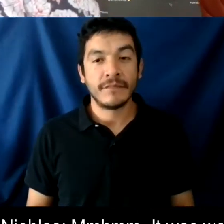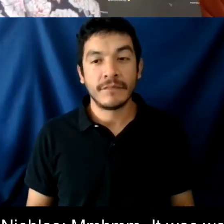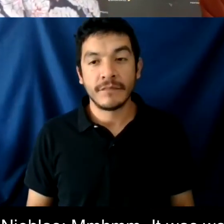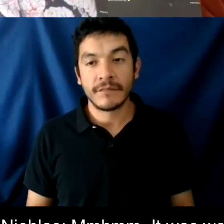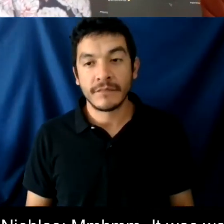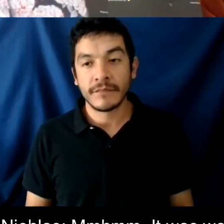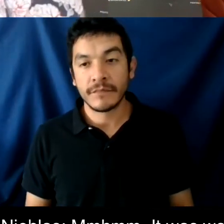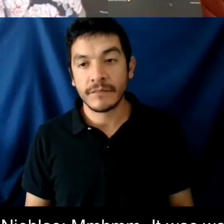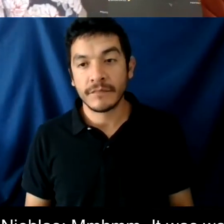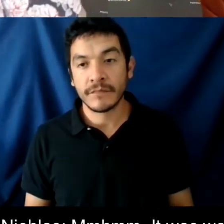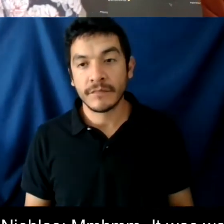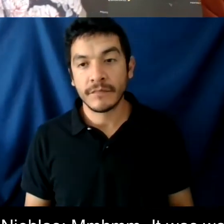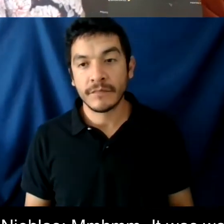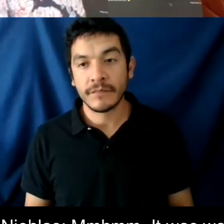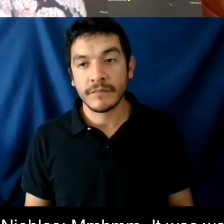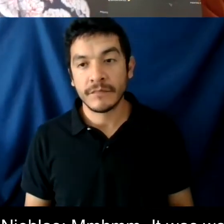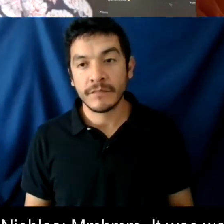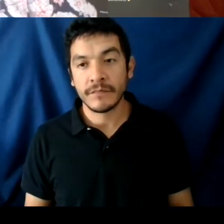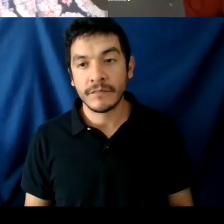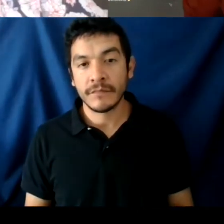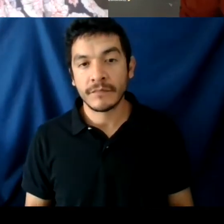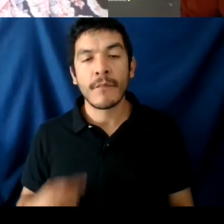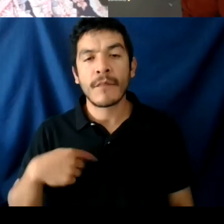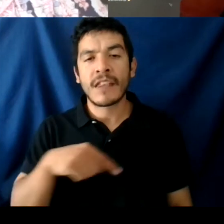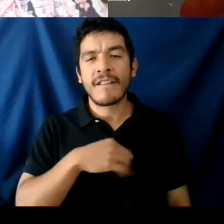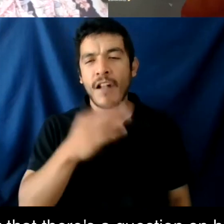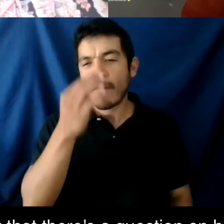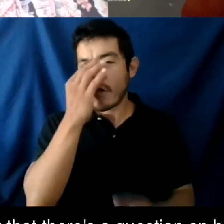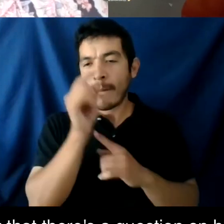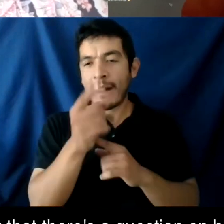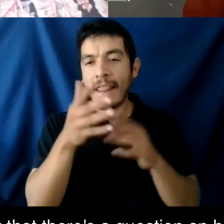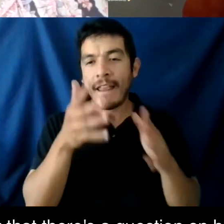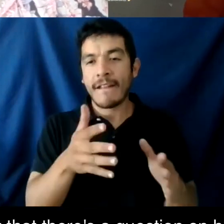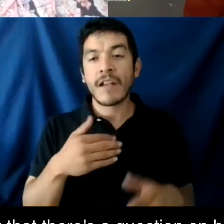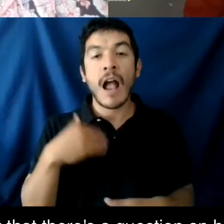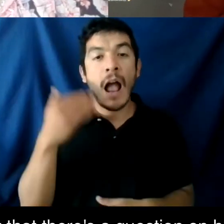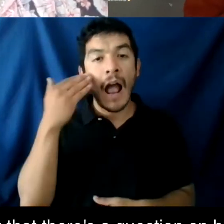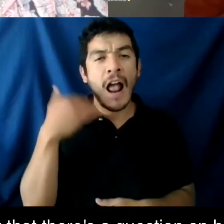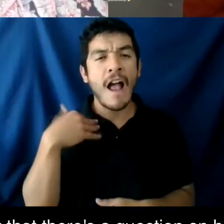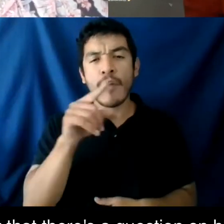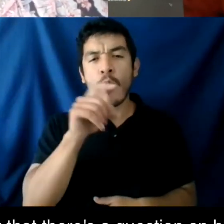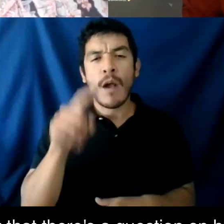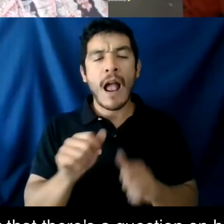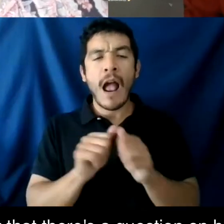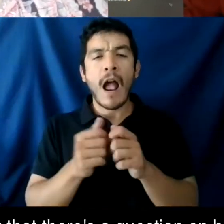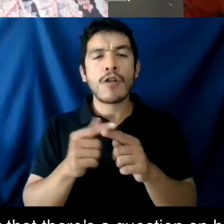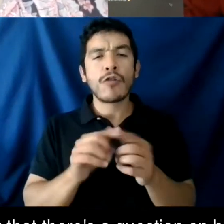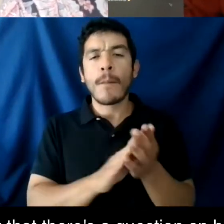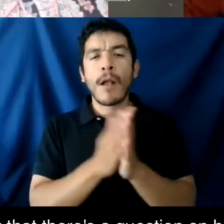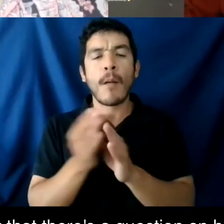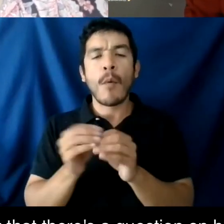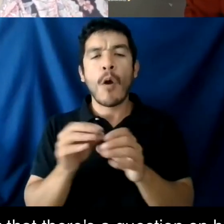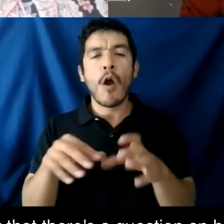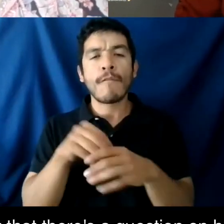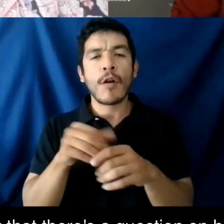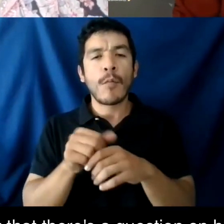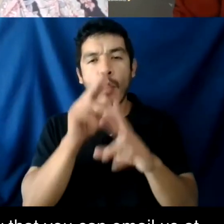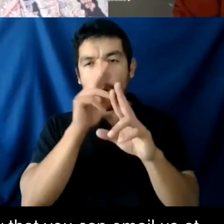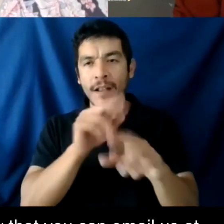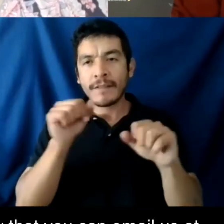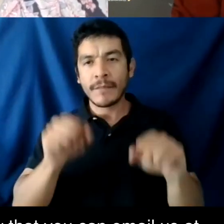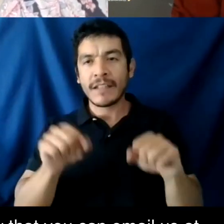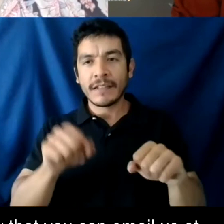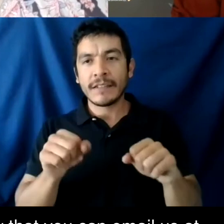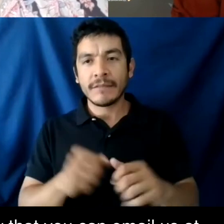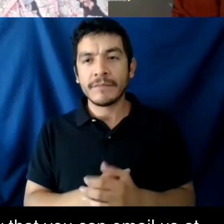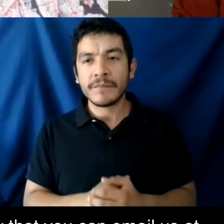I we have a couple of minutes left. I know that there's a question on how to become more involved with respectability. I